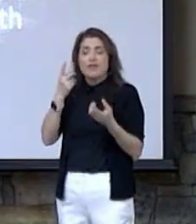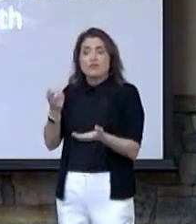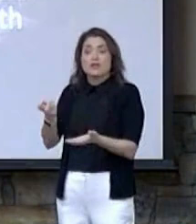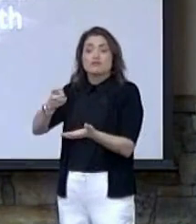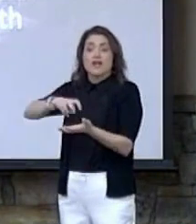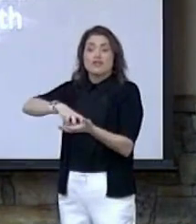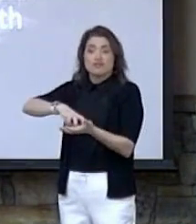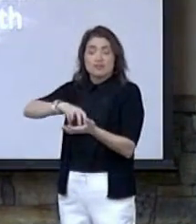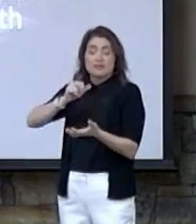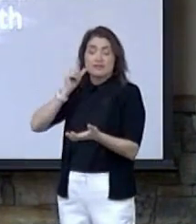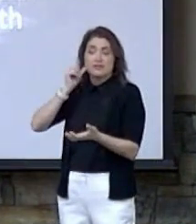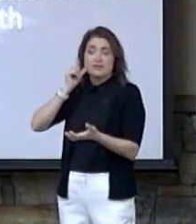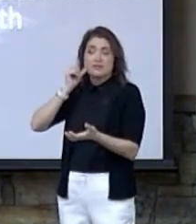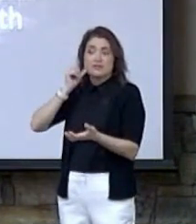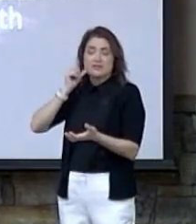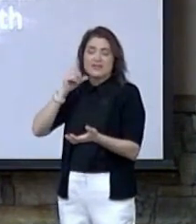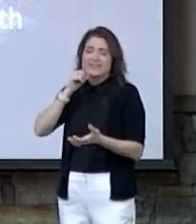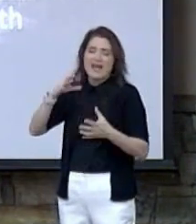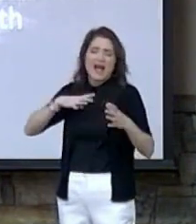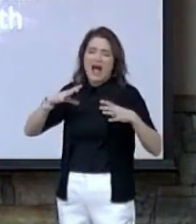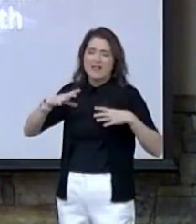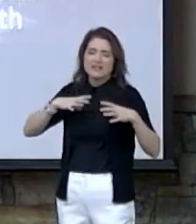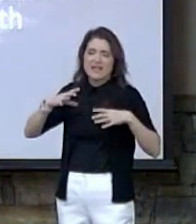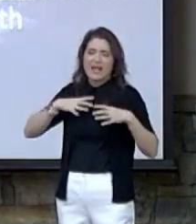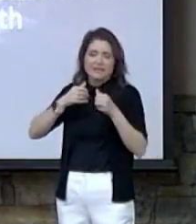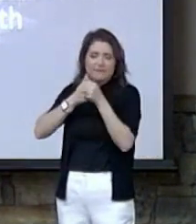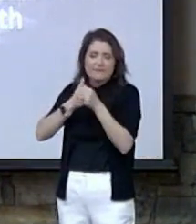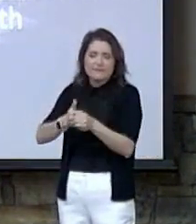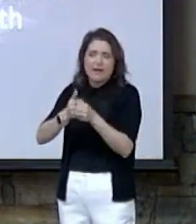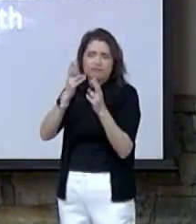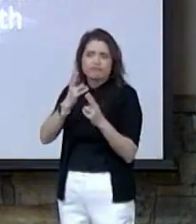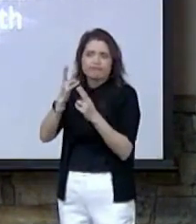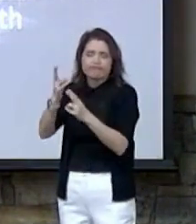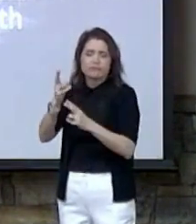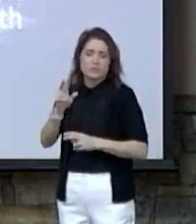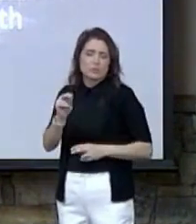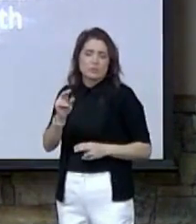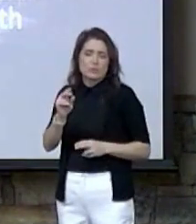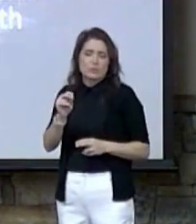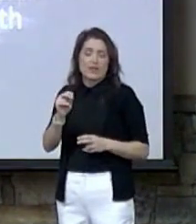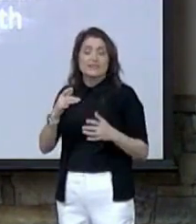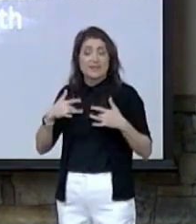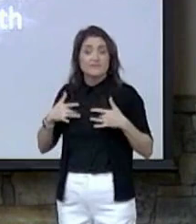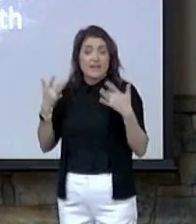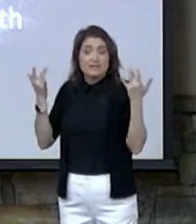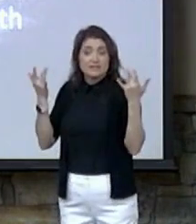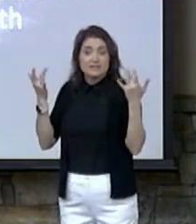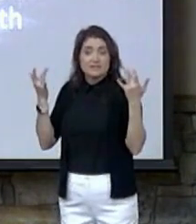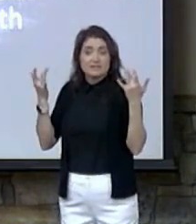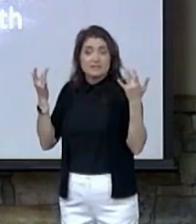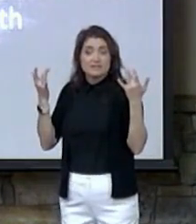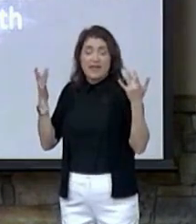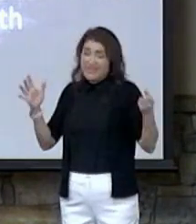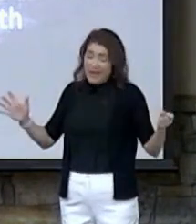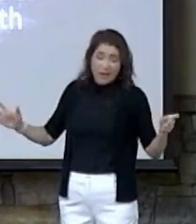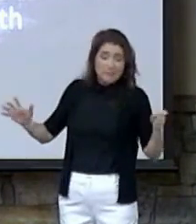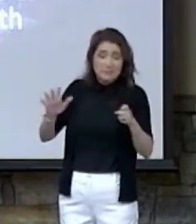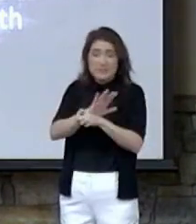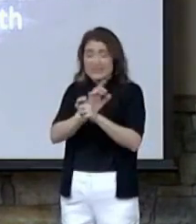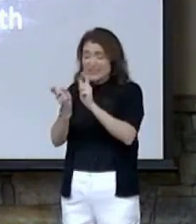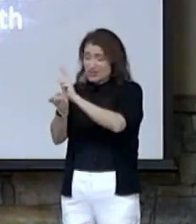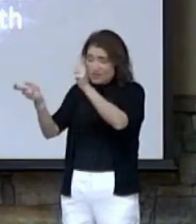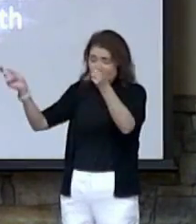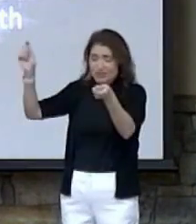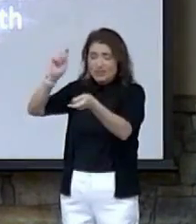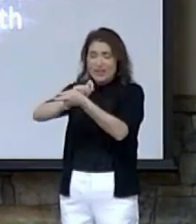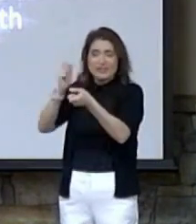resurrection, it's not a holiday to be observed. It's an event that completely changes